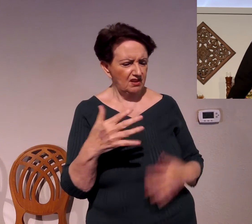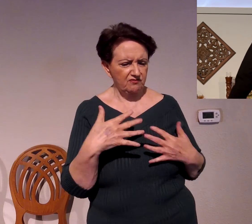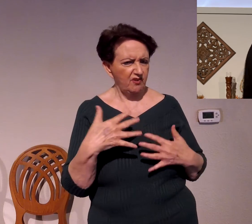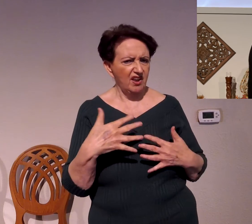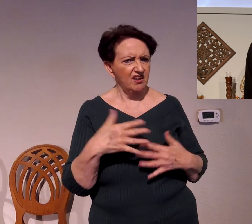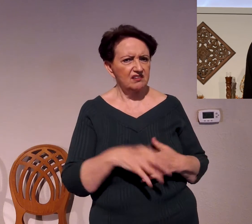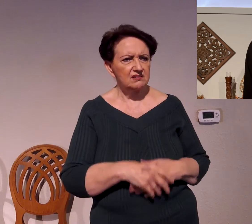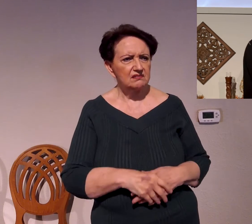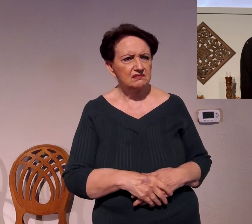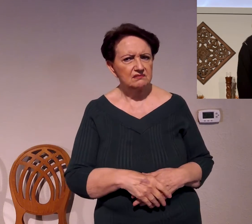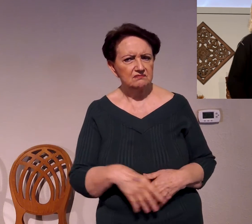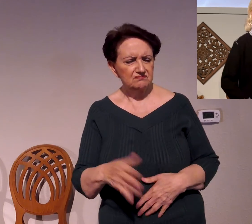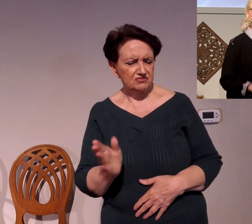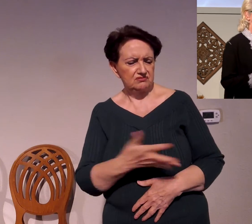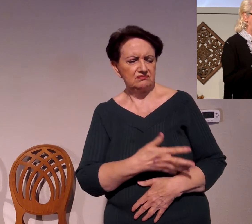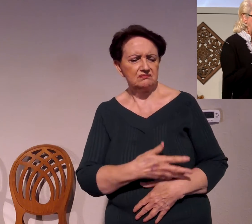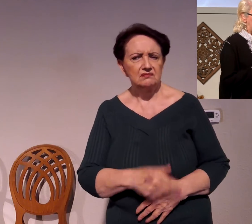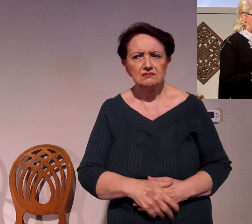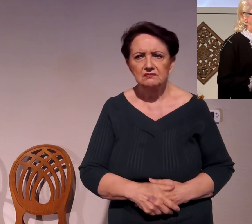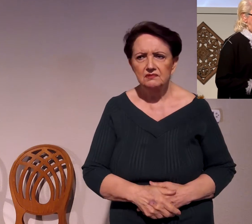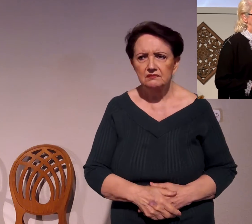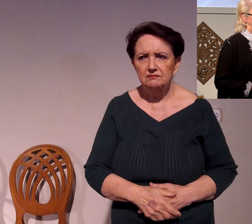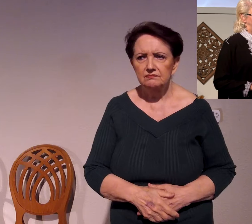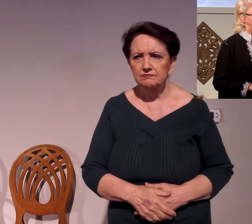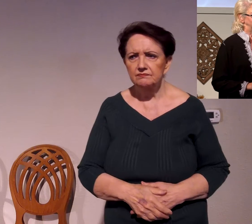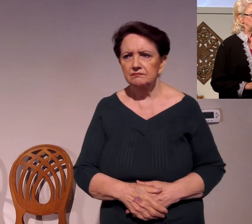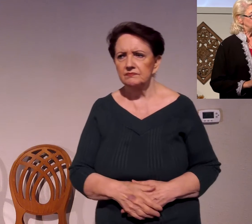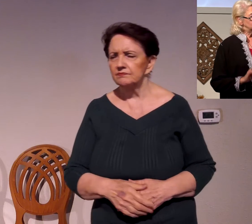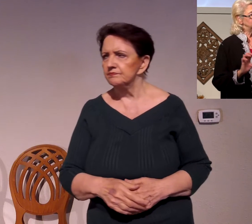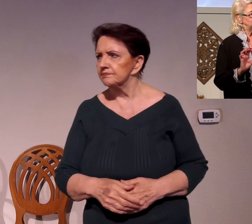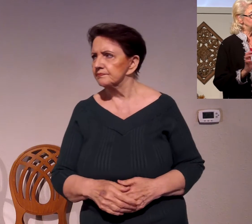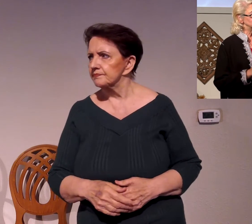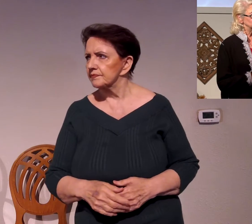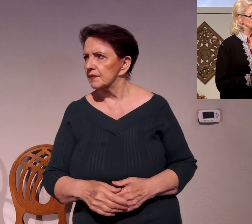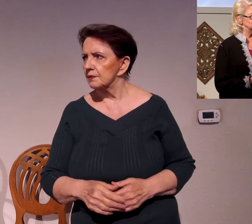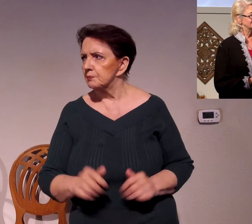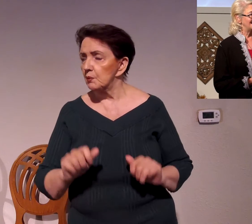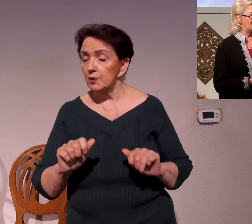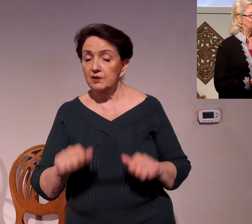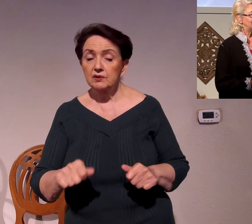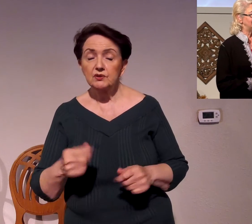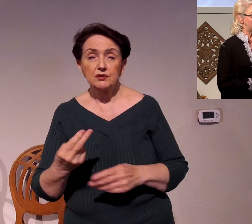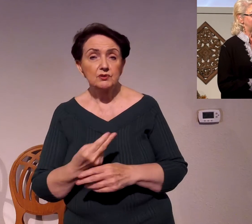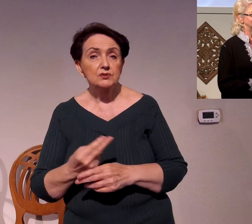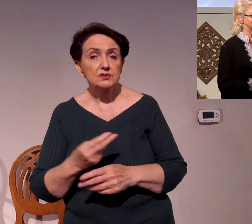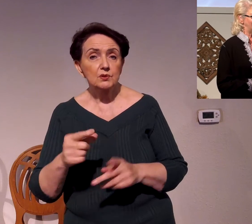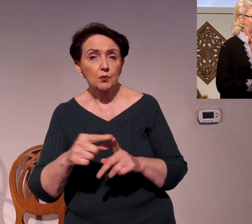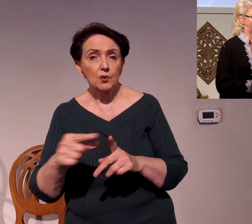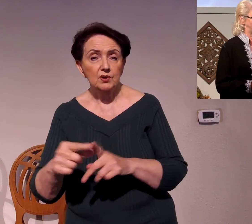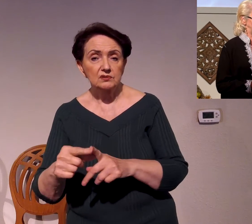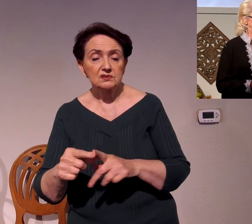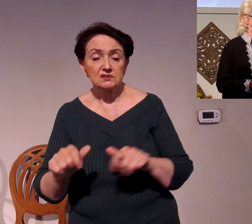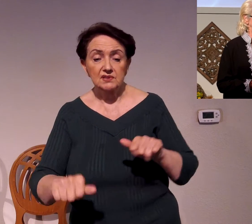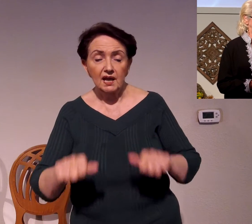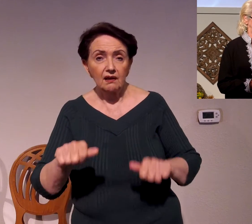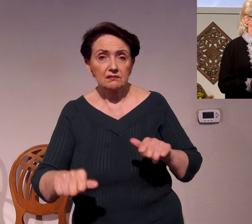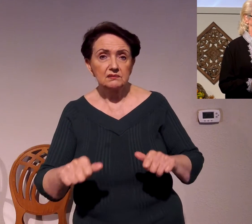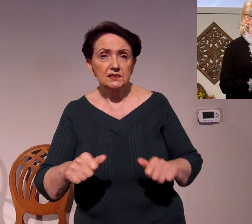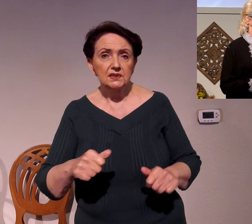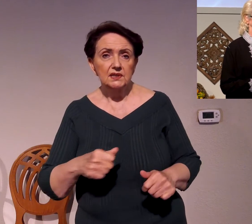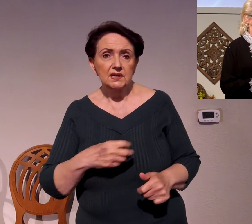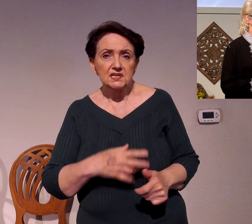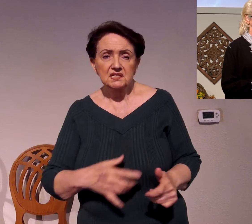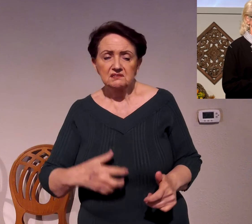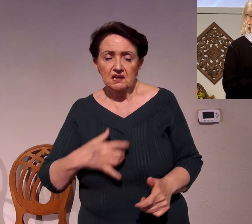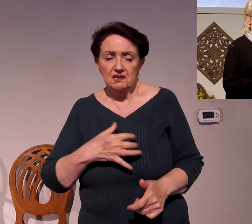don't really run my life by fear, but we could use the words doubt and anxiety and check in,